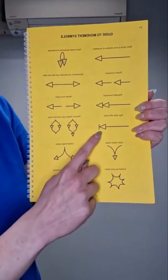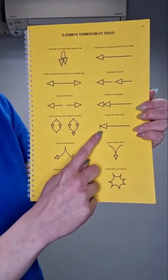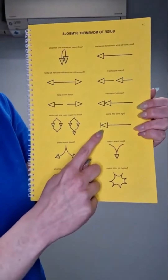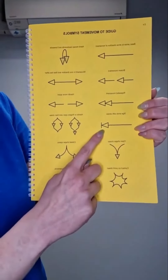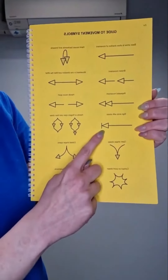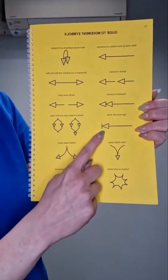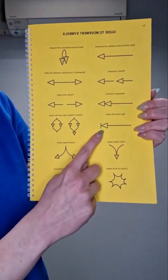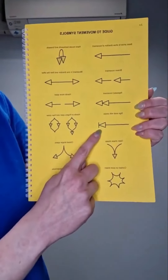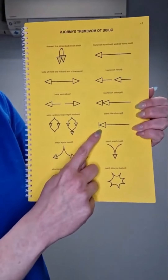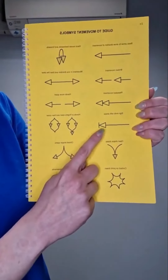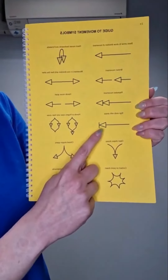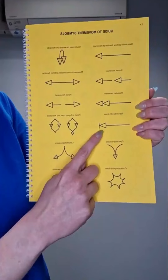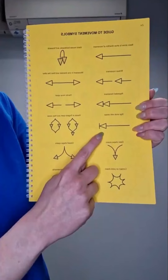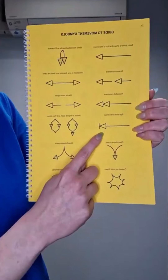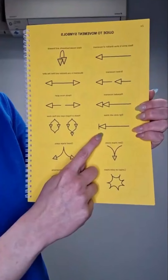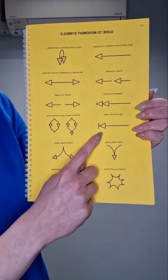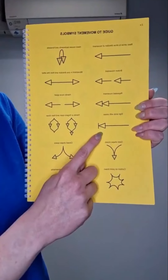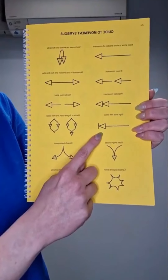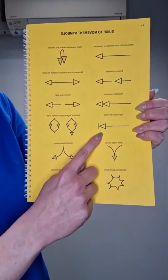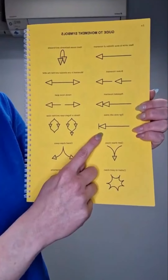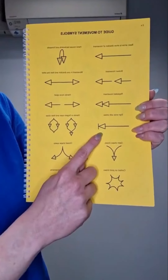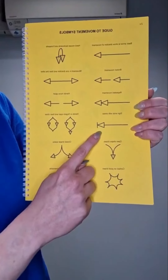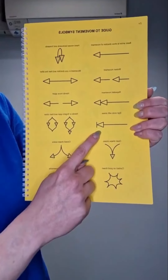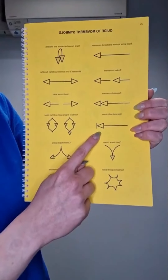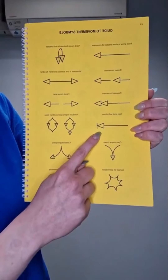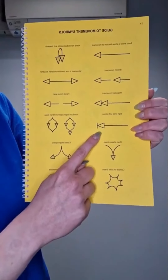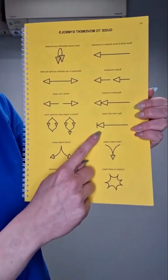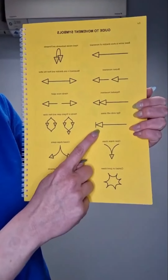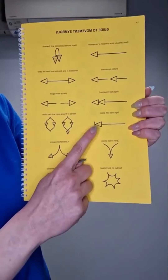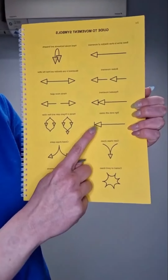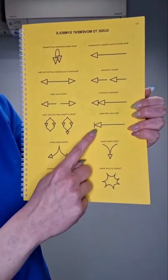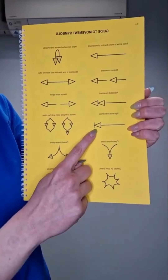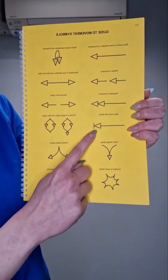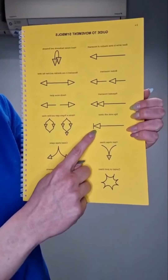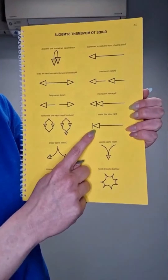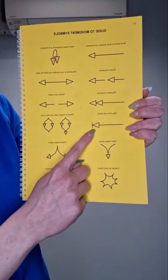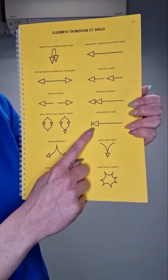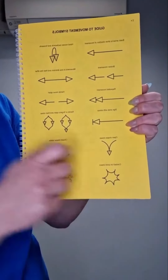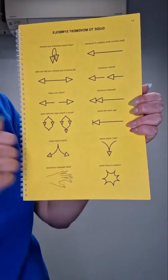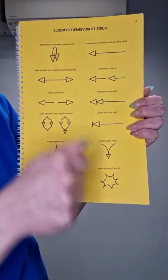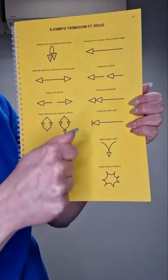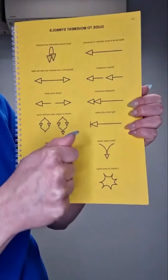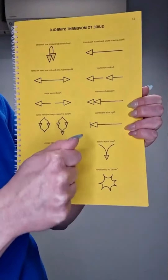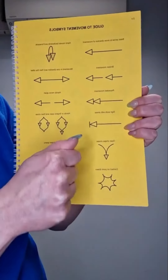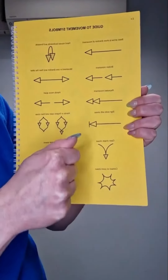Then we have this one, which is a sign that ends with emphasis. So this is where you really want to short, sharp